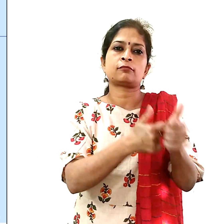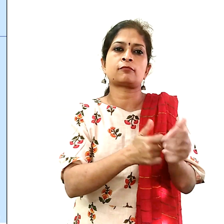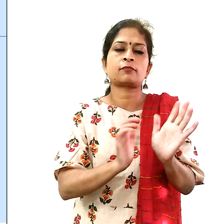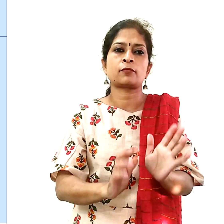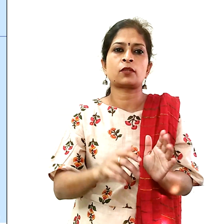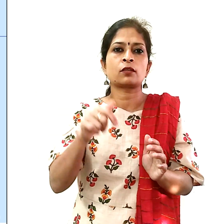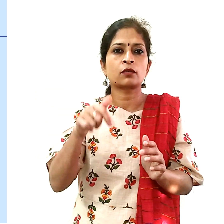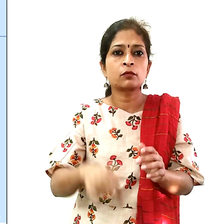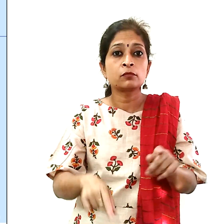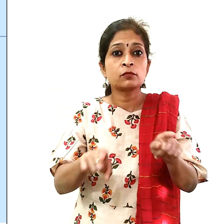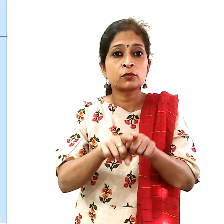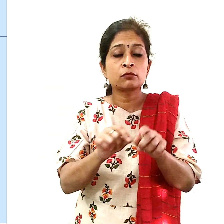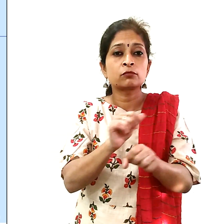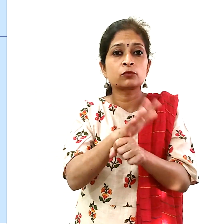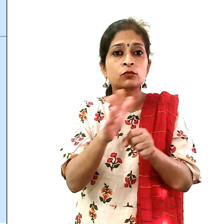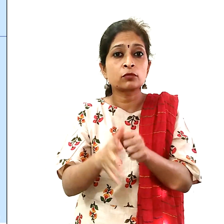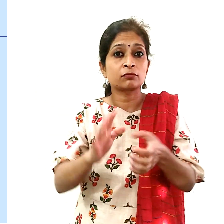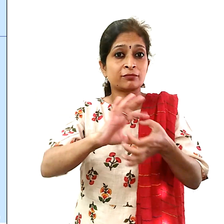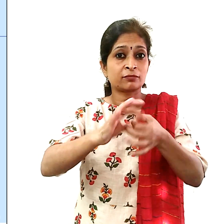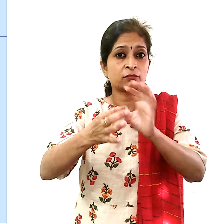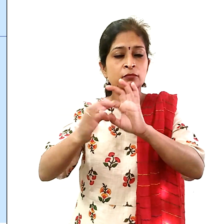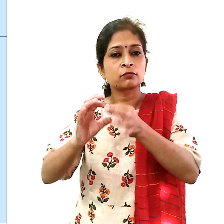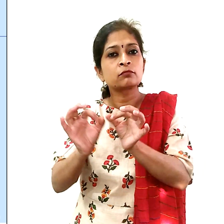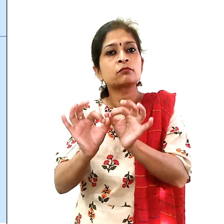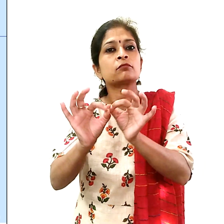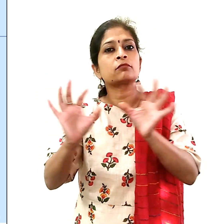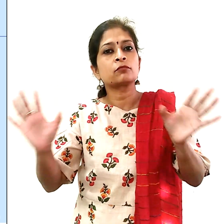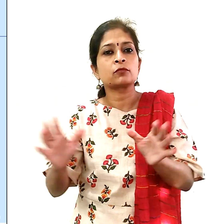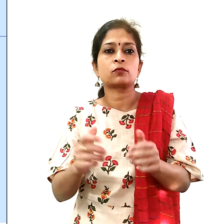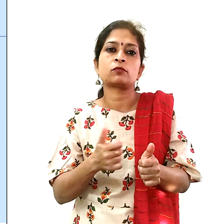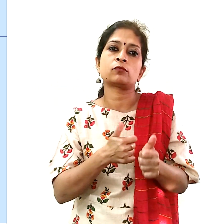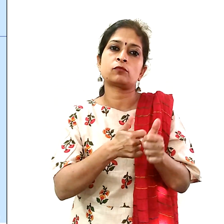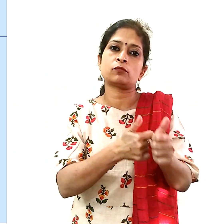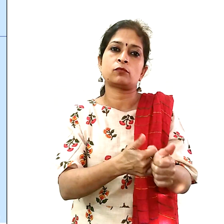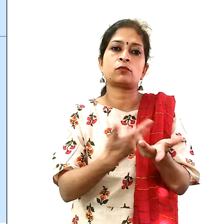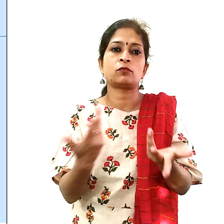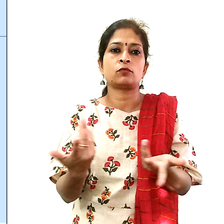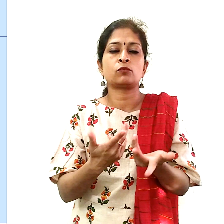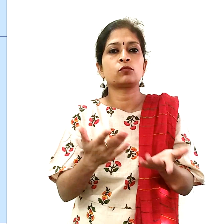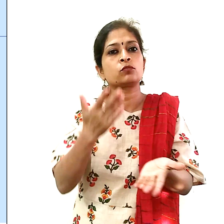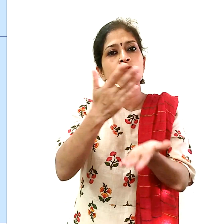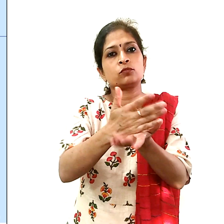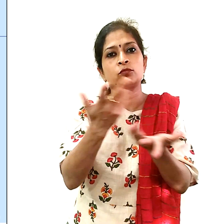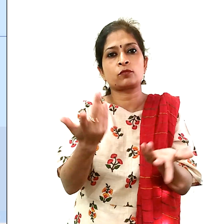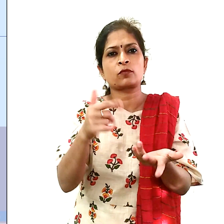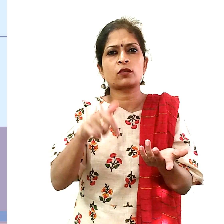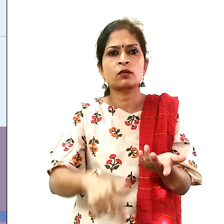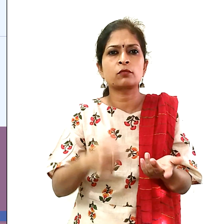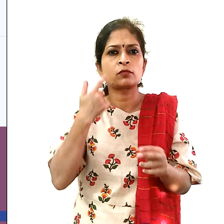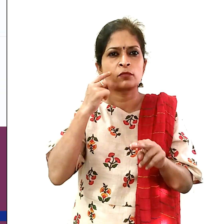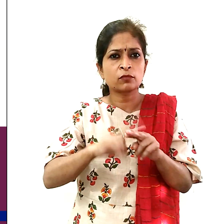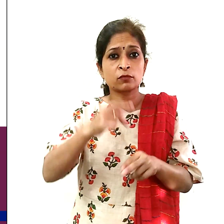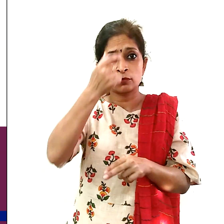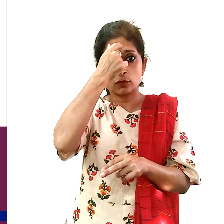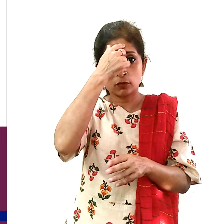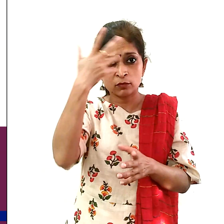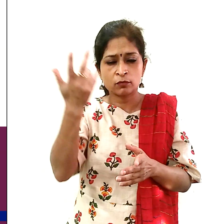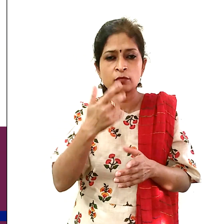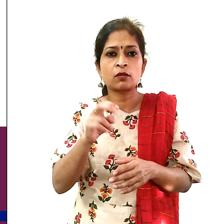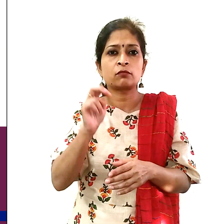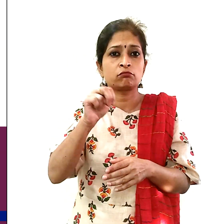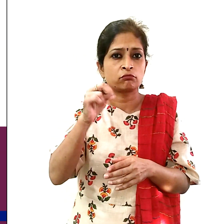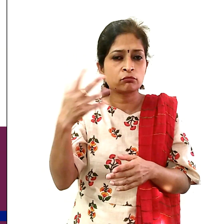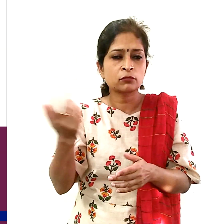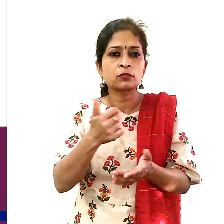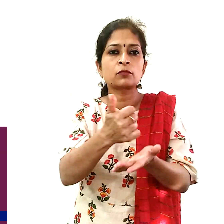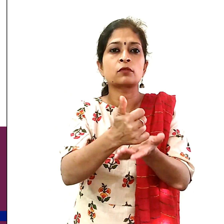distancing. This can contribute greatly in breaking the chain of active transmission. What are the helpline numbers to be